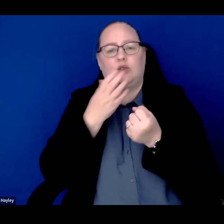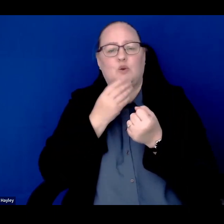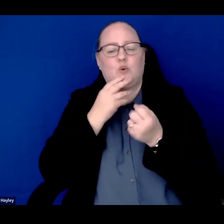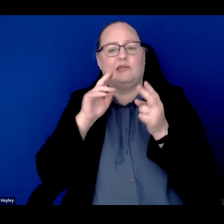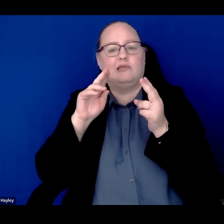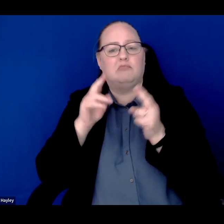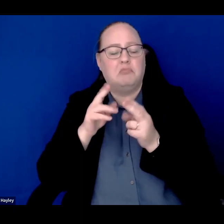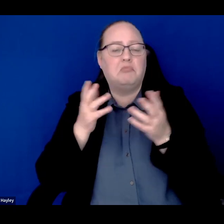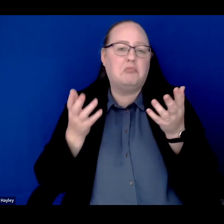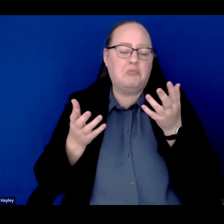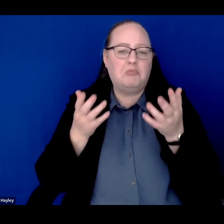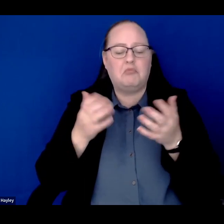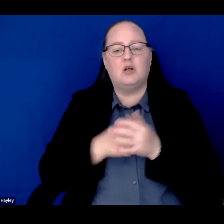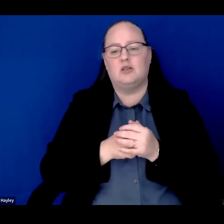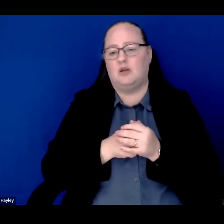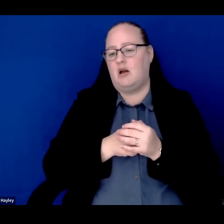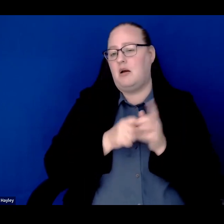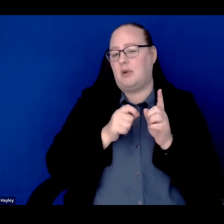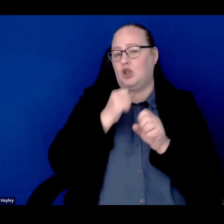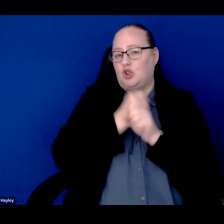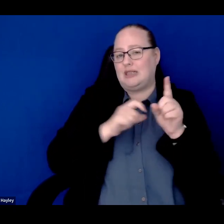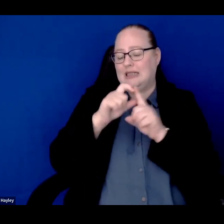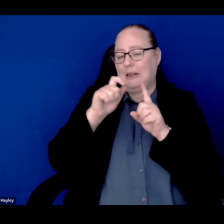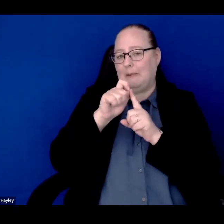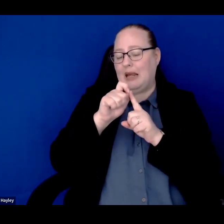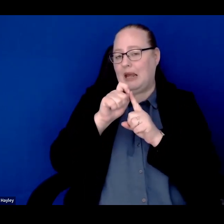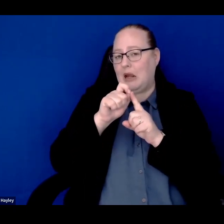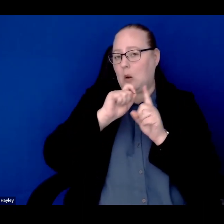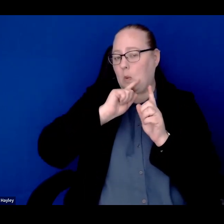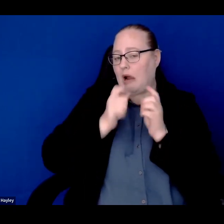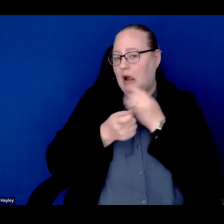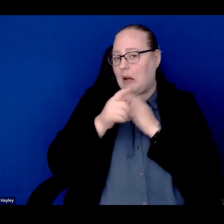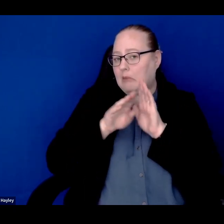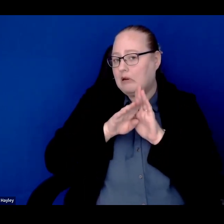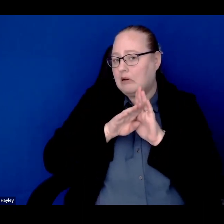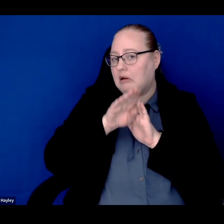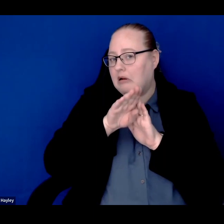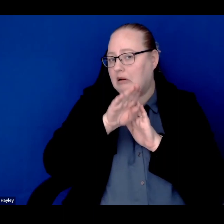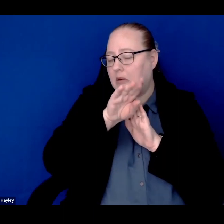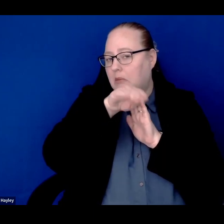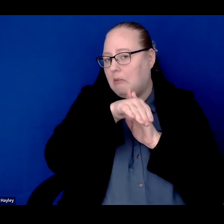is, what is the likely GDP pathway for high-income nations aiming for the donut from here?